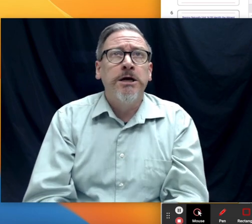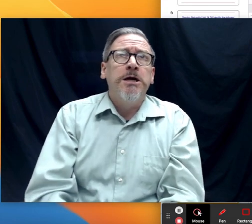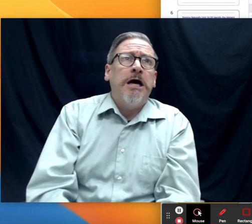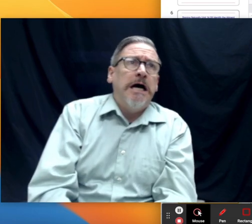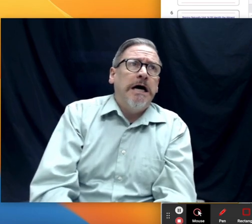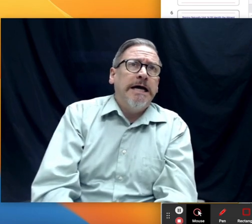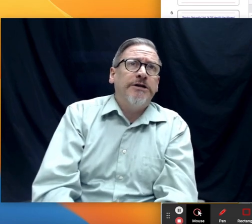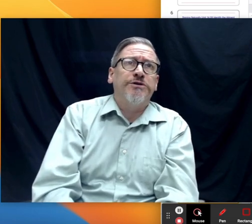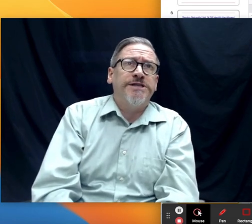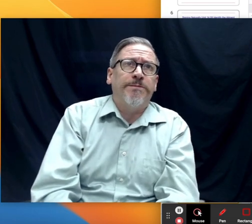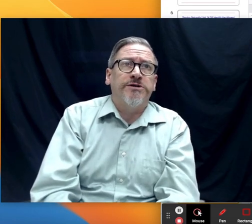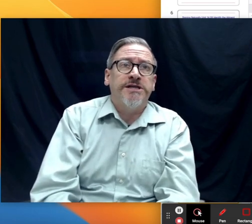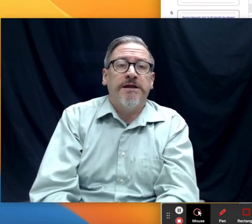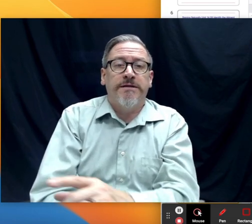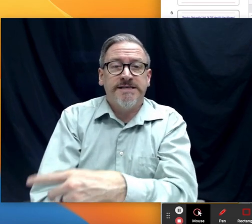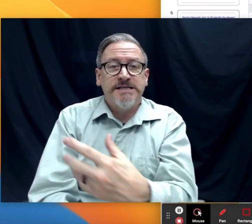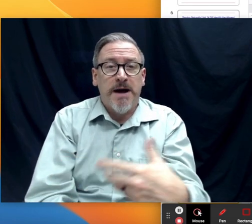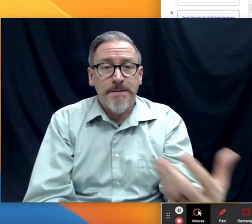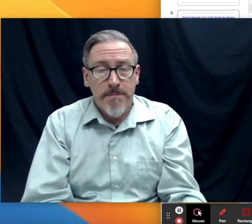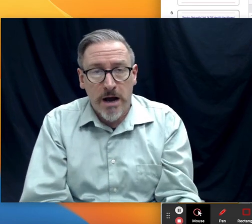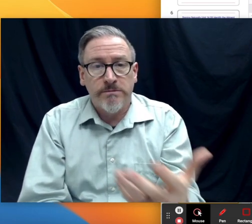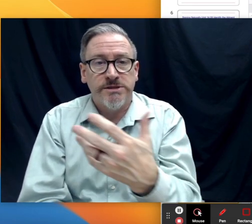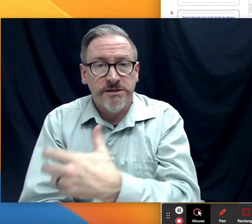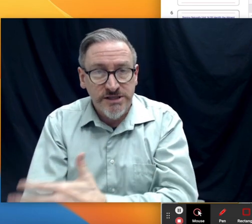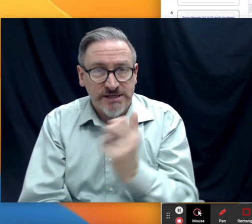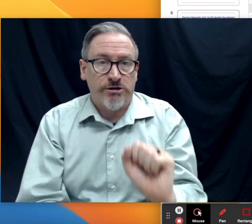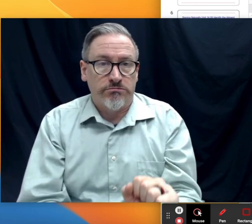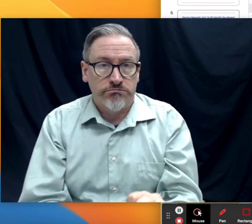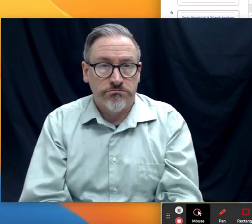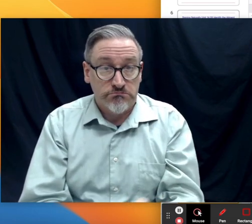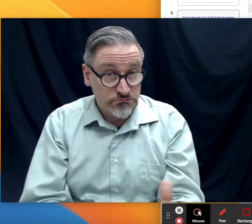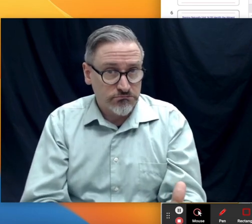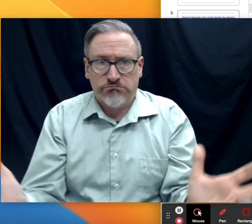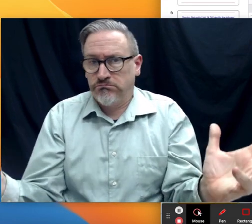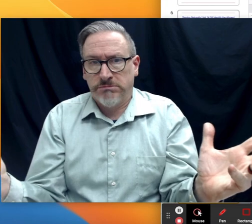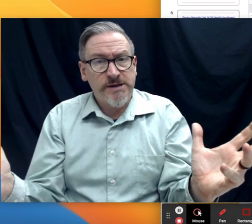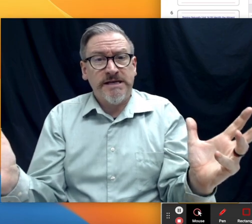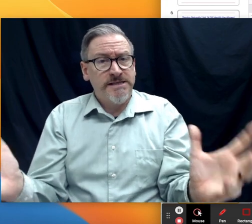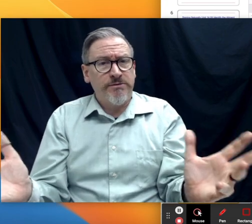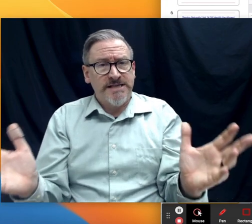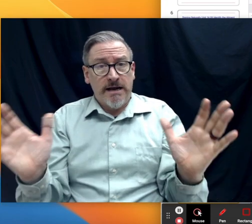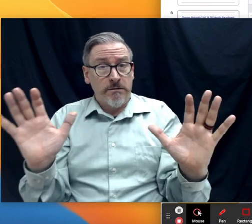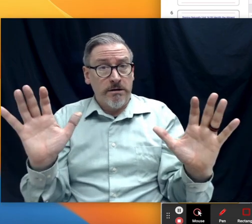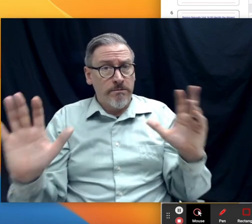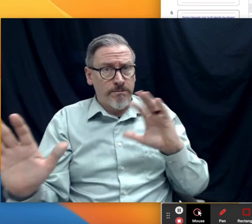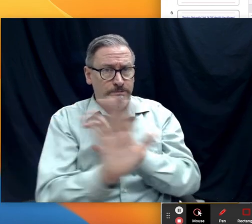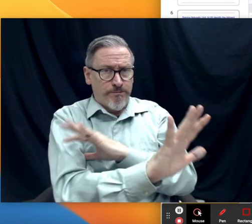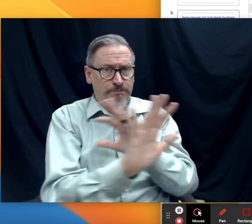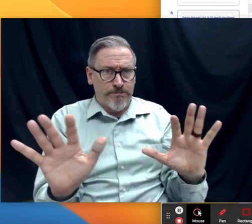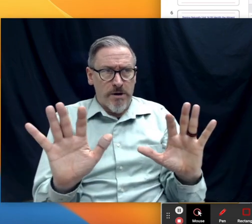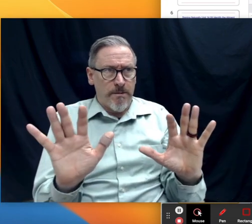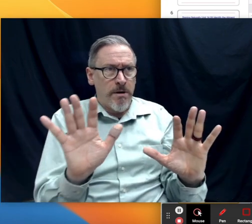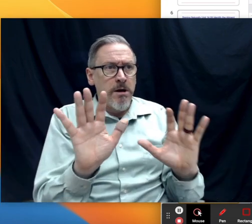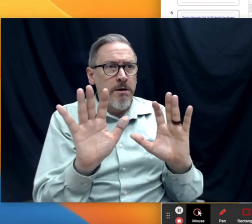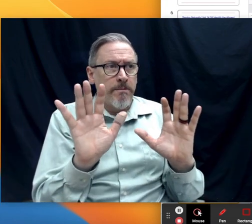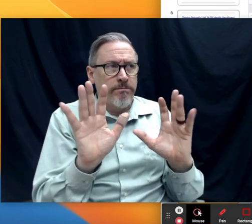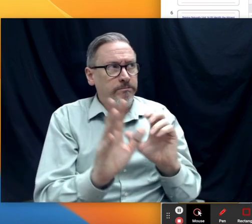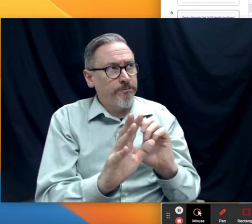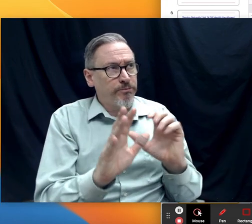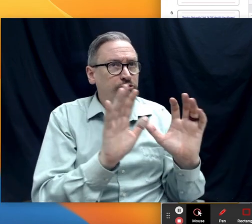saying, introducing a person, this is my mom's sister. Something as simple as that.